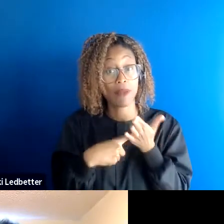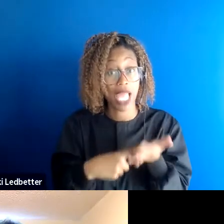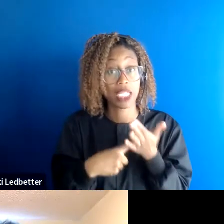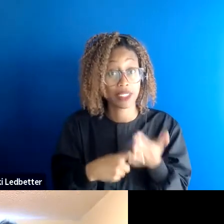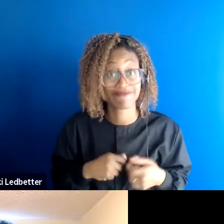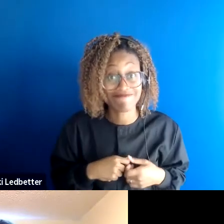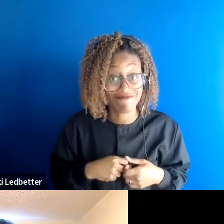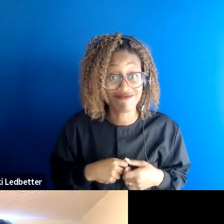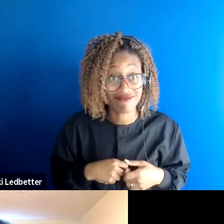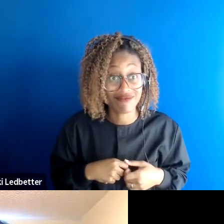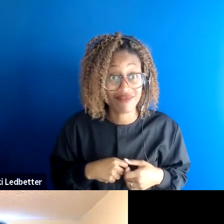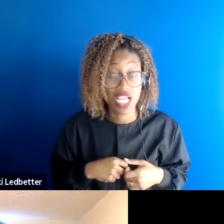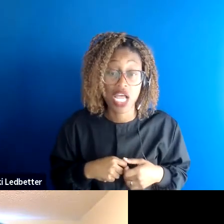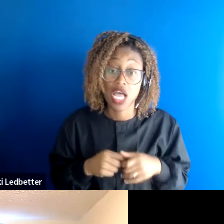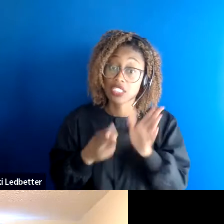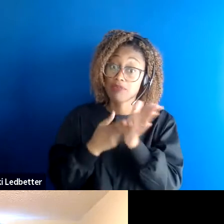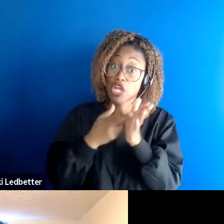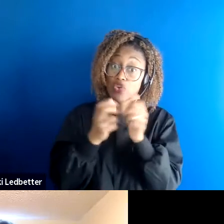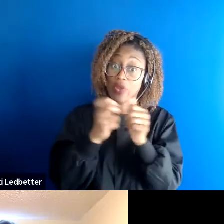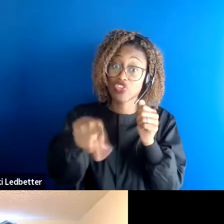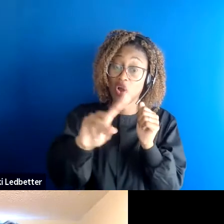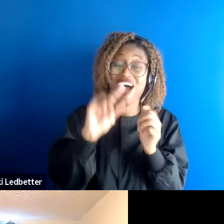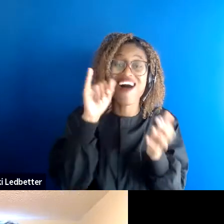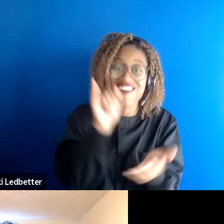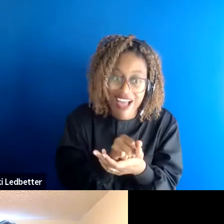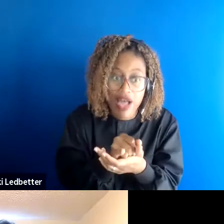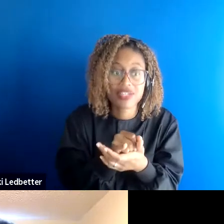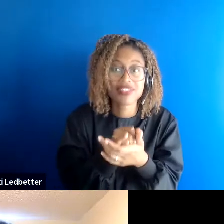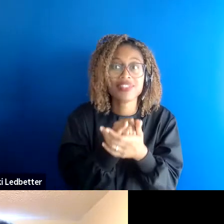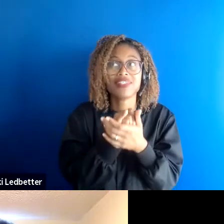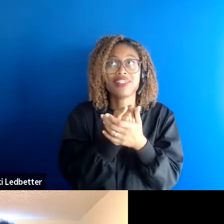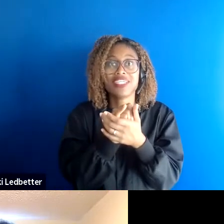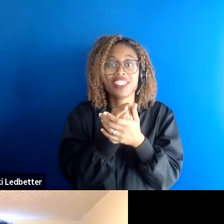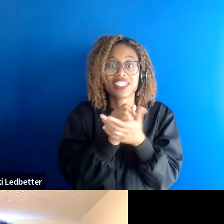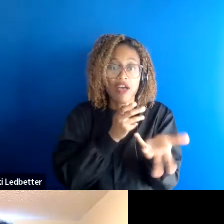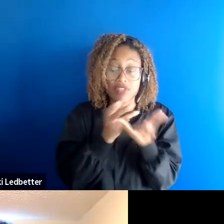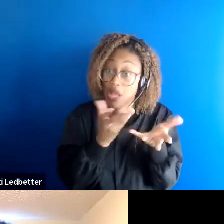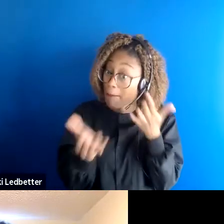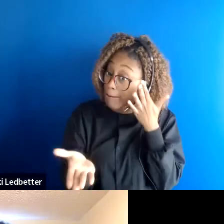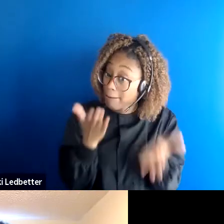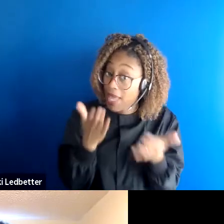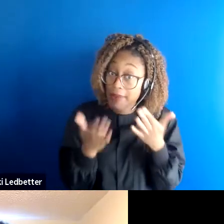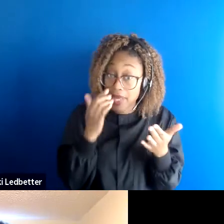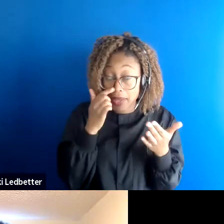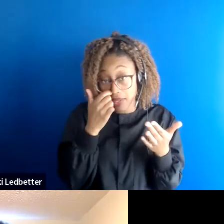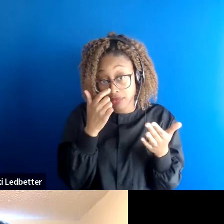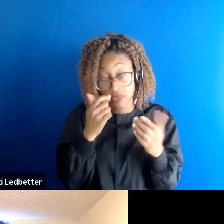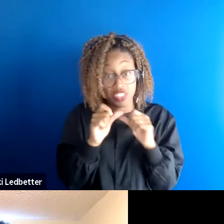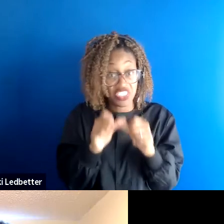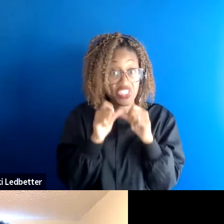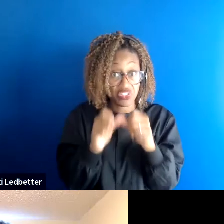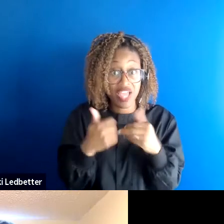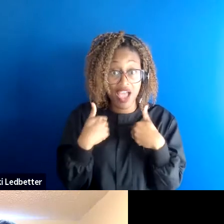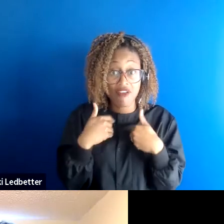to be completely honest, that sort of conversation around, actually we may have or continue to have a